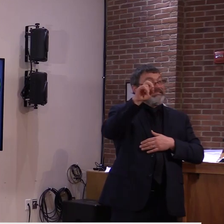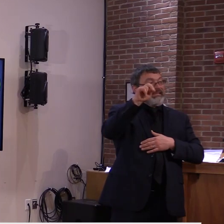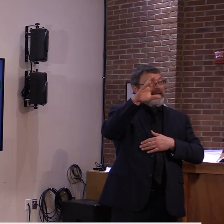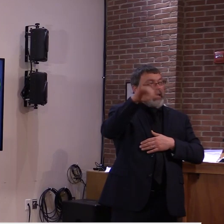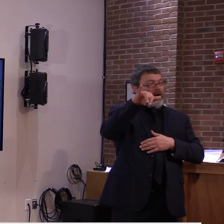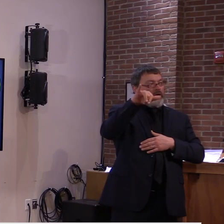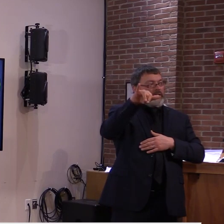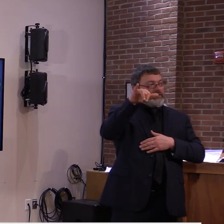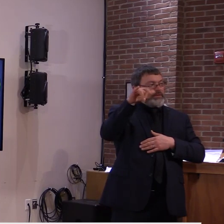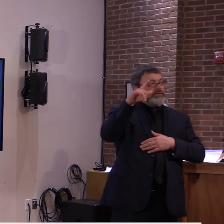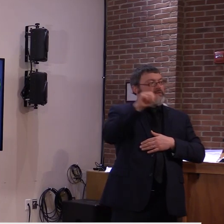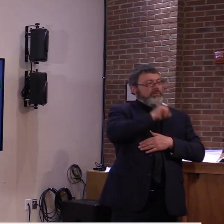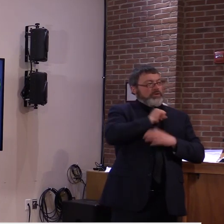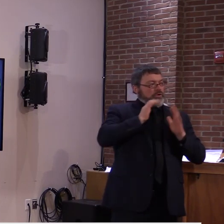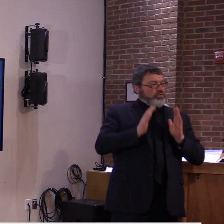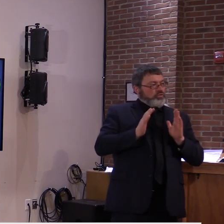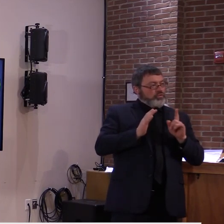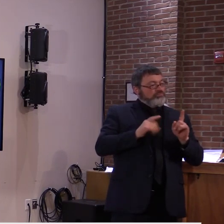Governor,